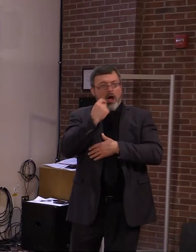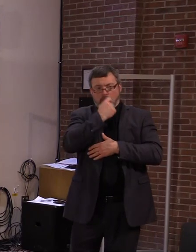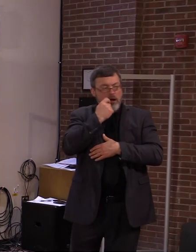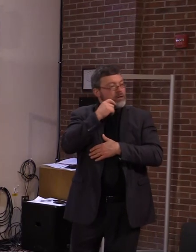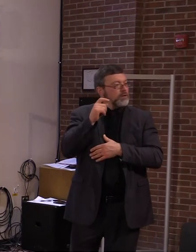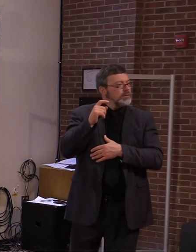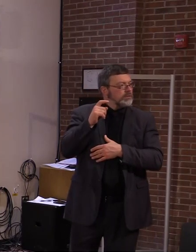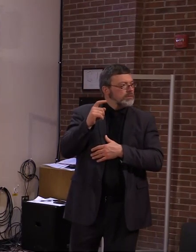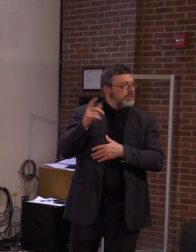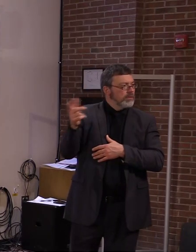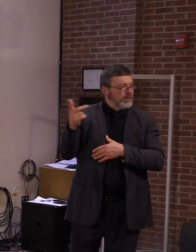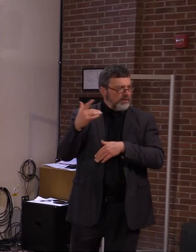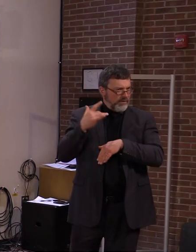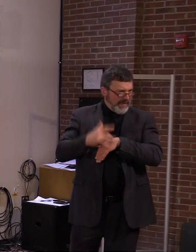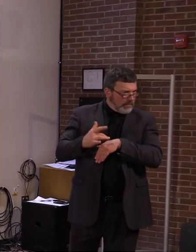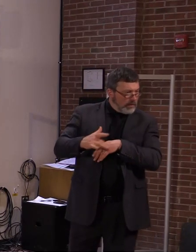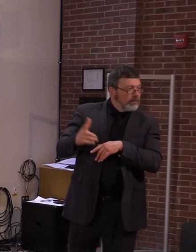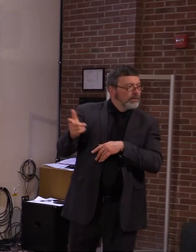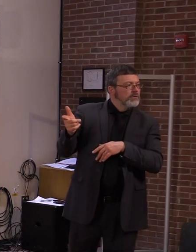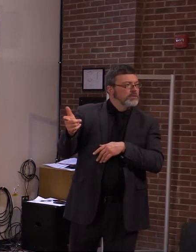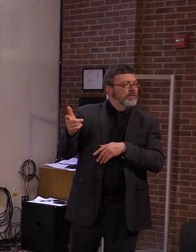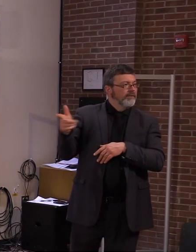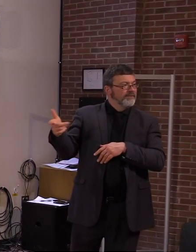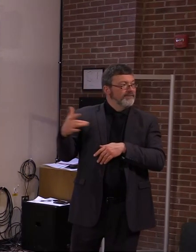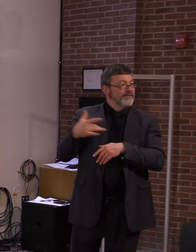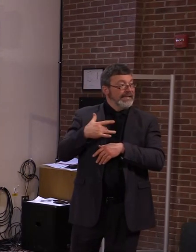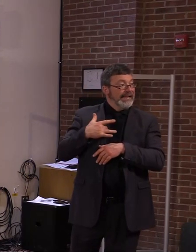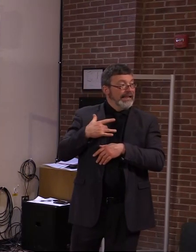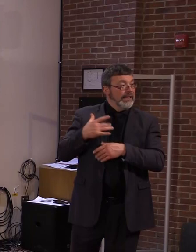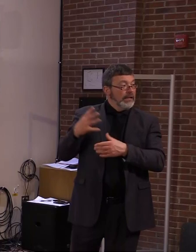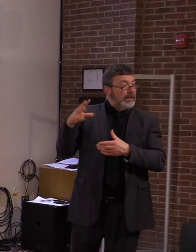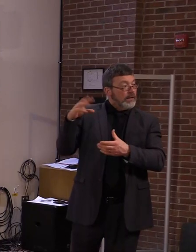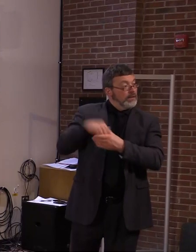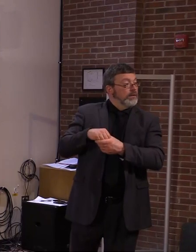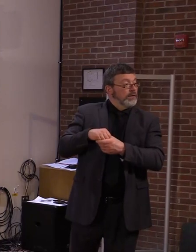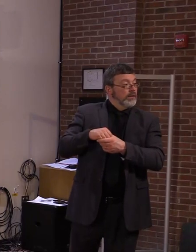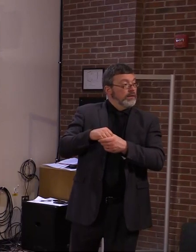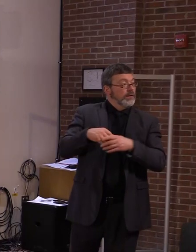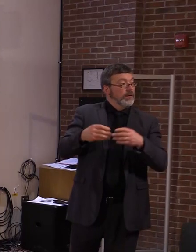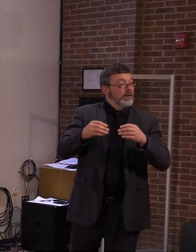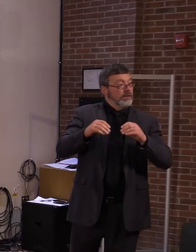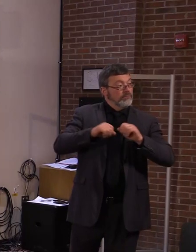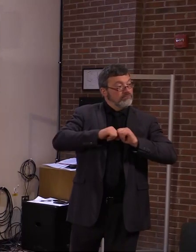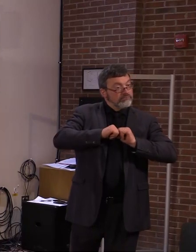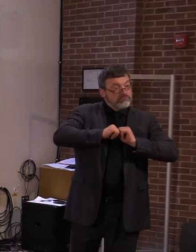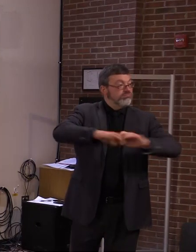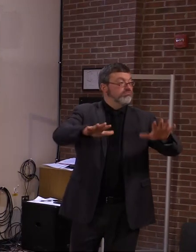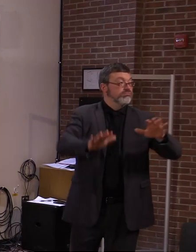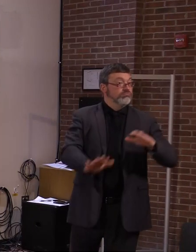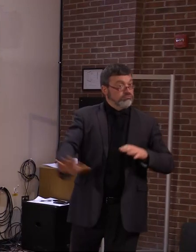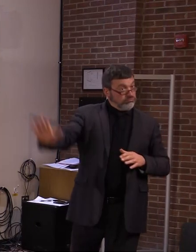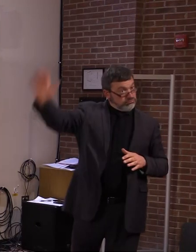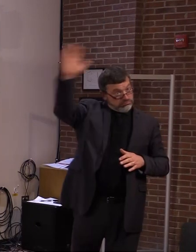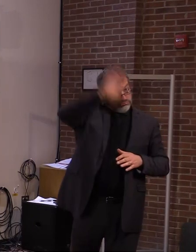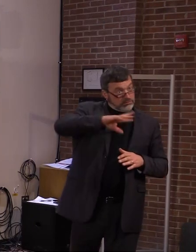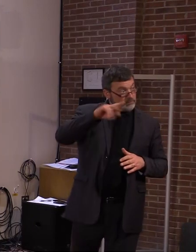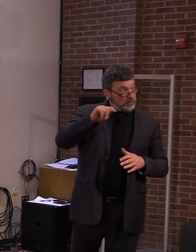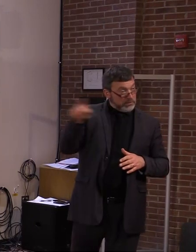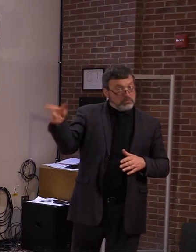are secured. Will that plan include distributing those tests throughout the state? I noticed today that Boston